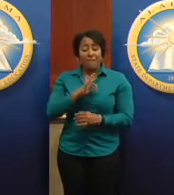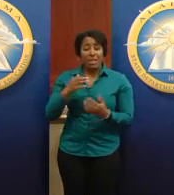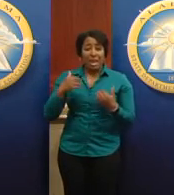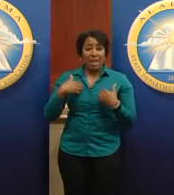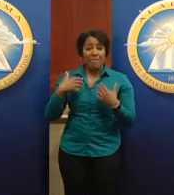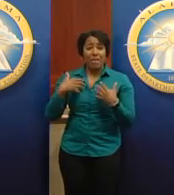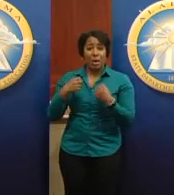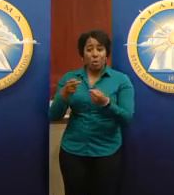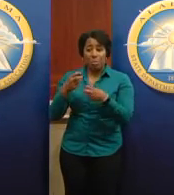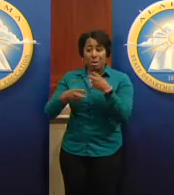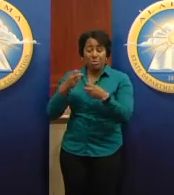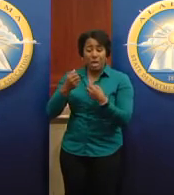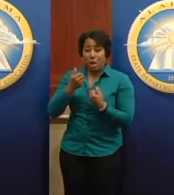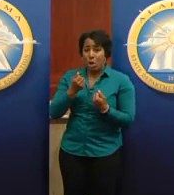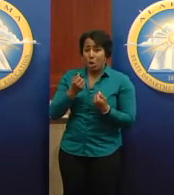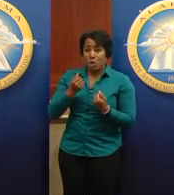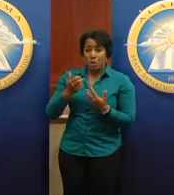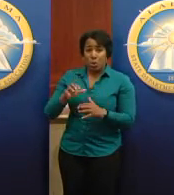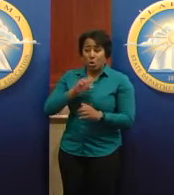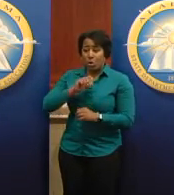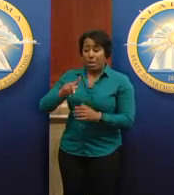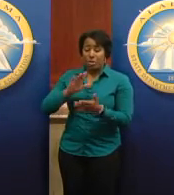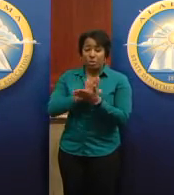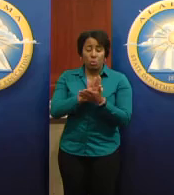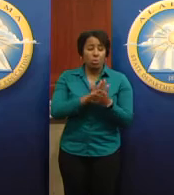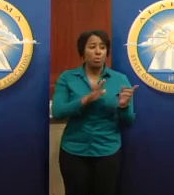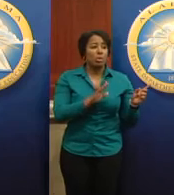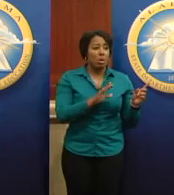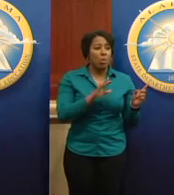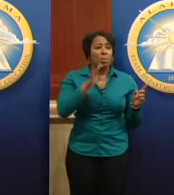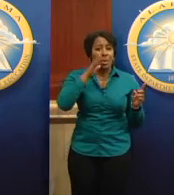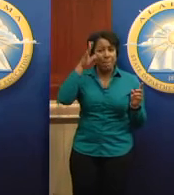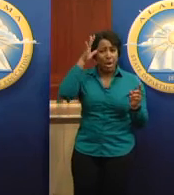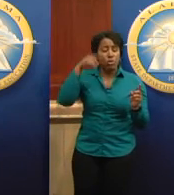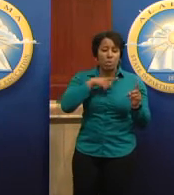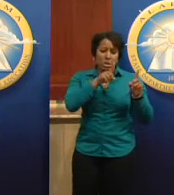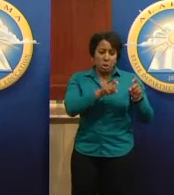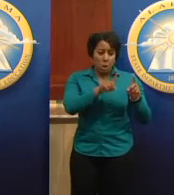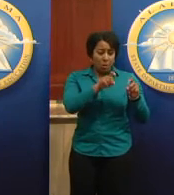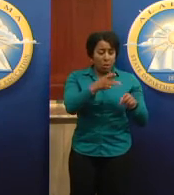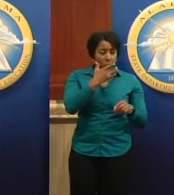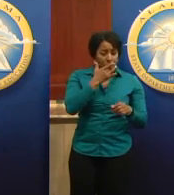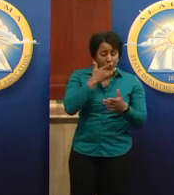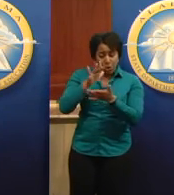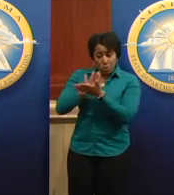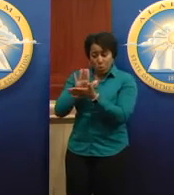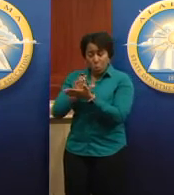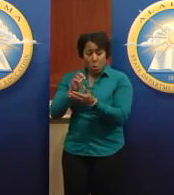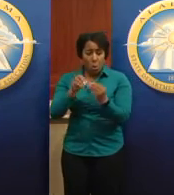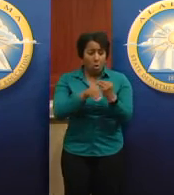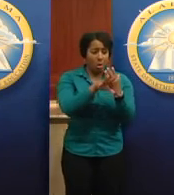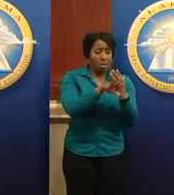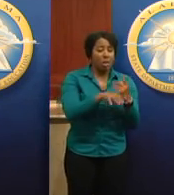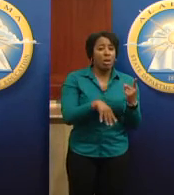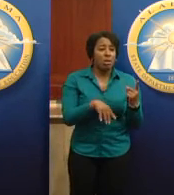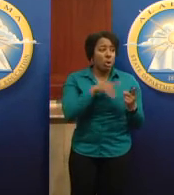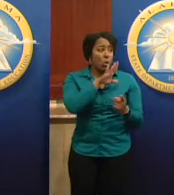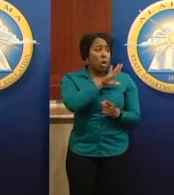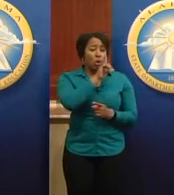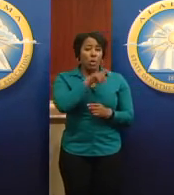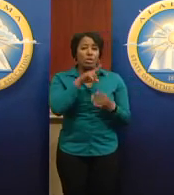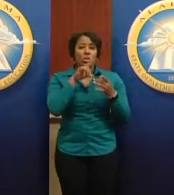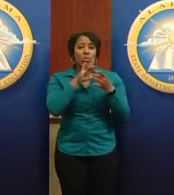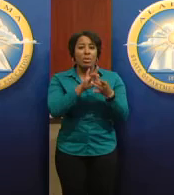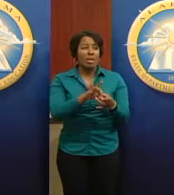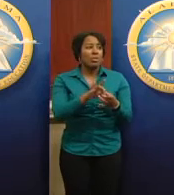So the question was, we surveyed parents. Yes, we surveyed parents. The question, though, is about teachers who might have a vulnerable condition and